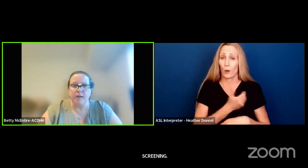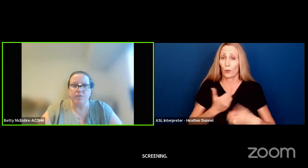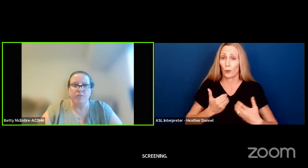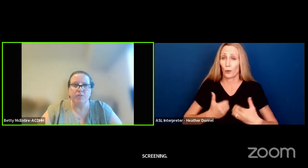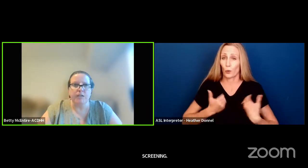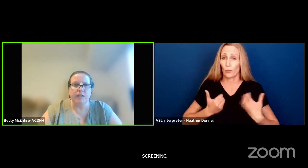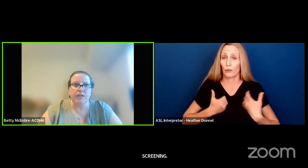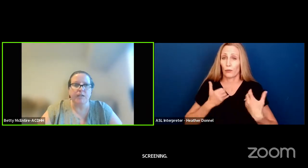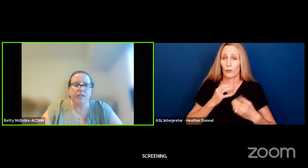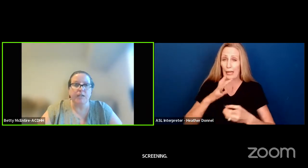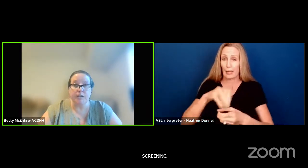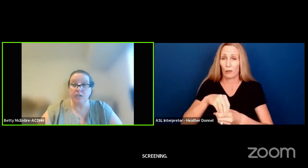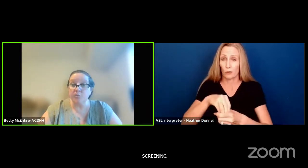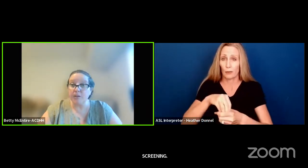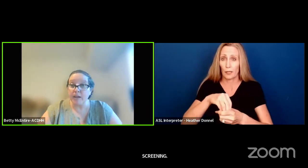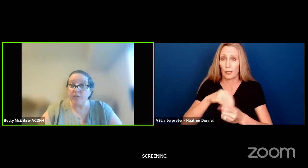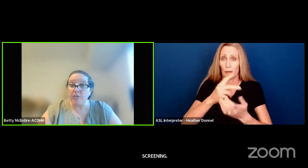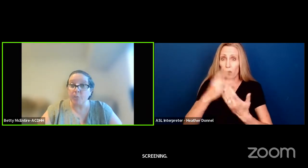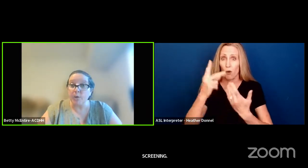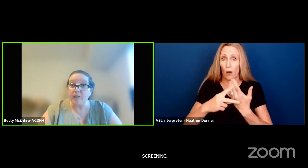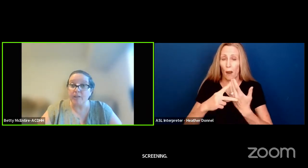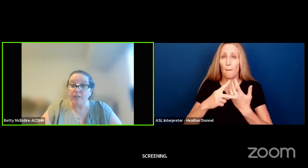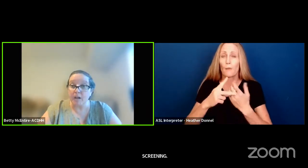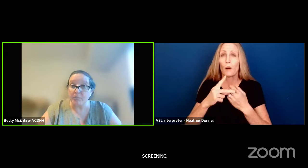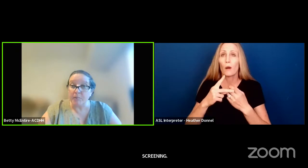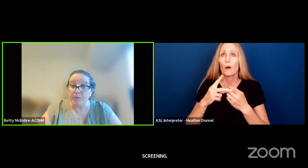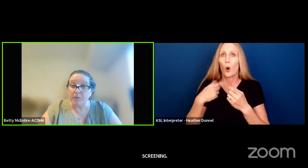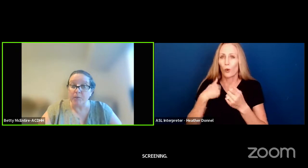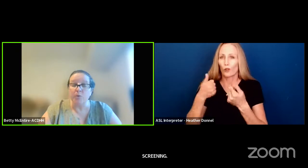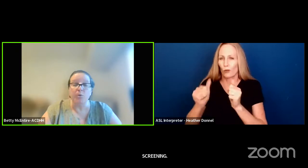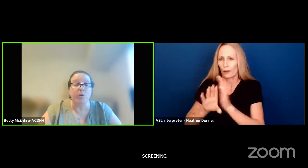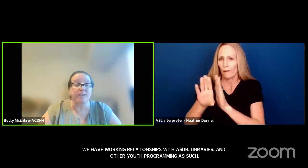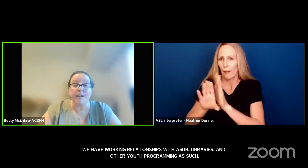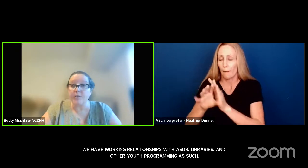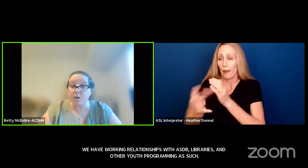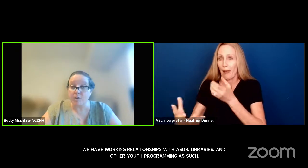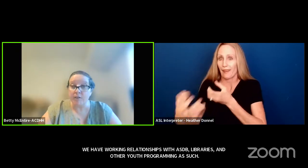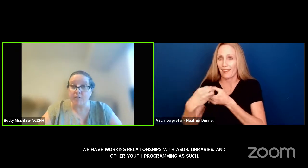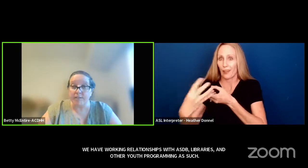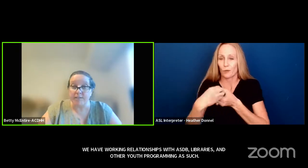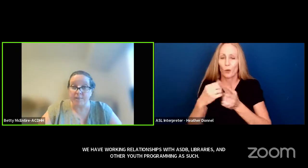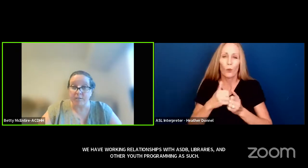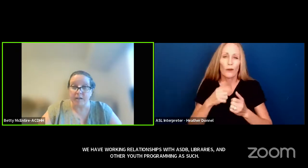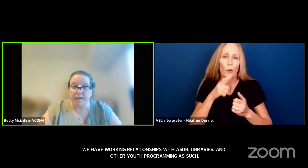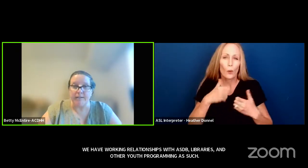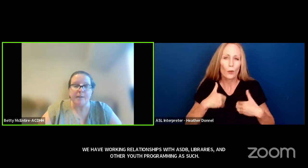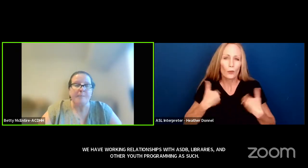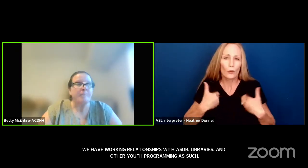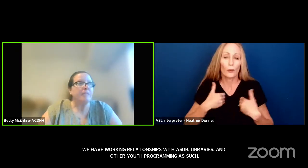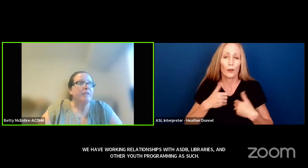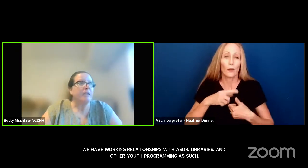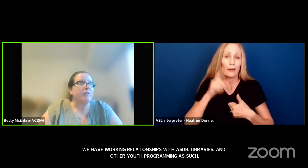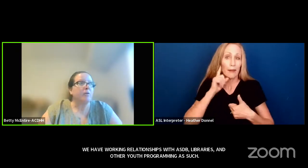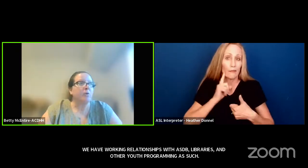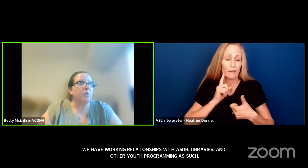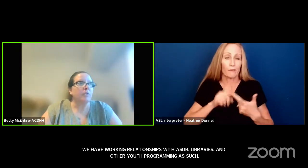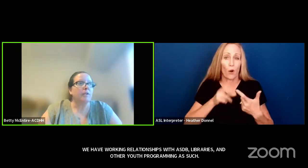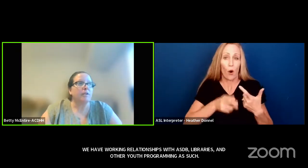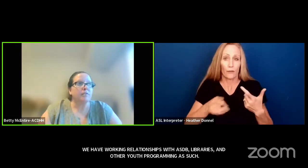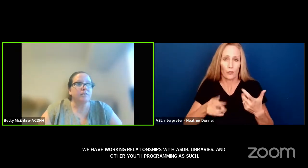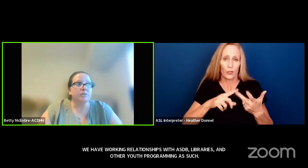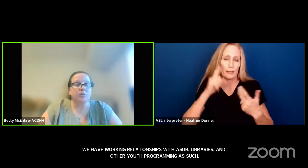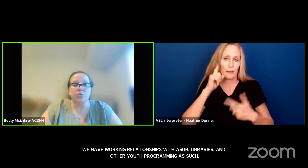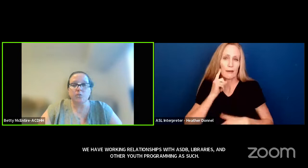is about creating engagement actually with young people who are deaf, hard of hearing, and deafblind. And the